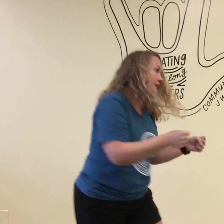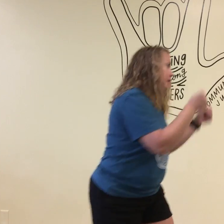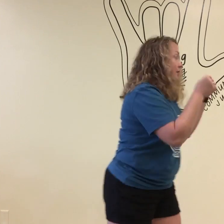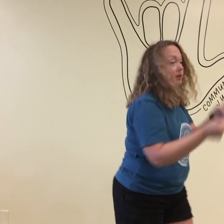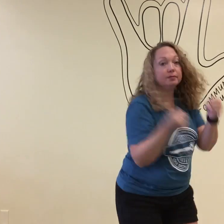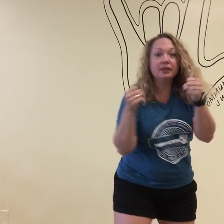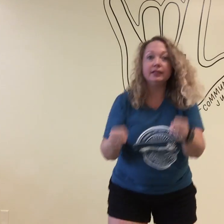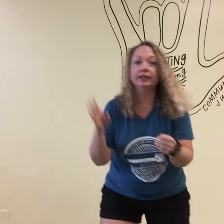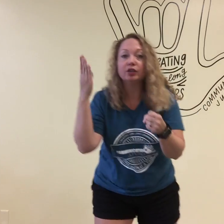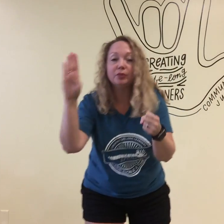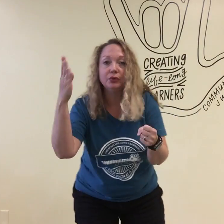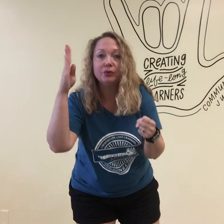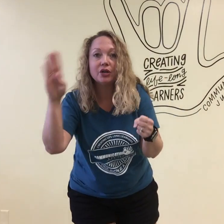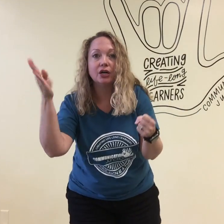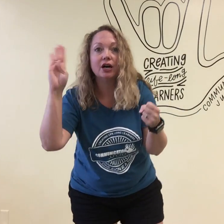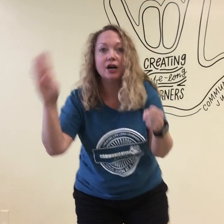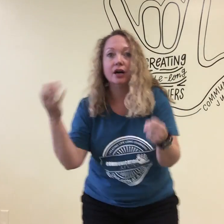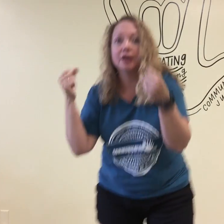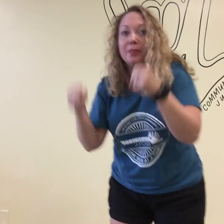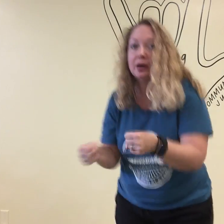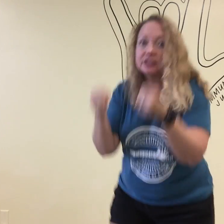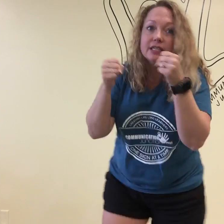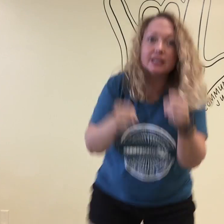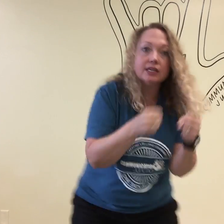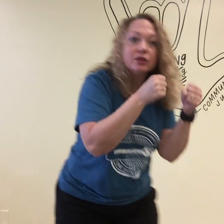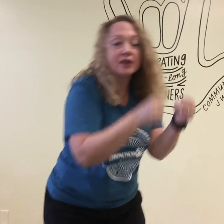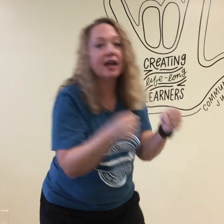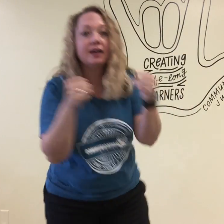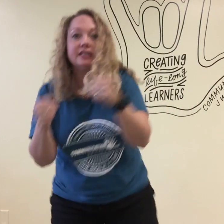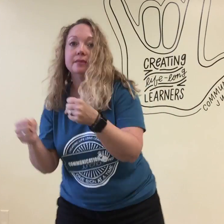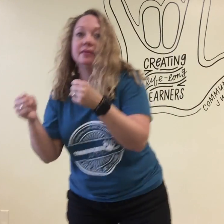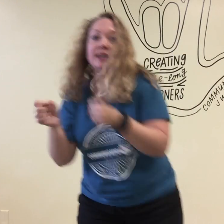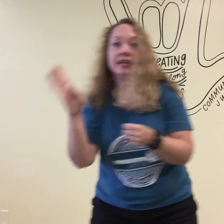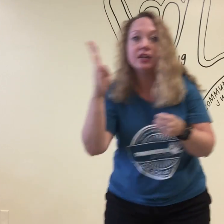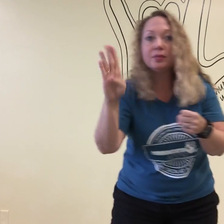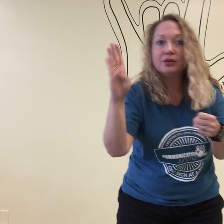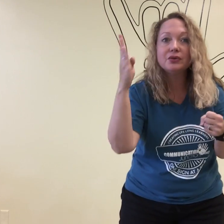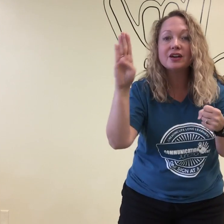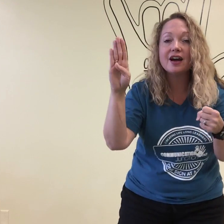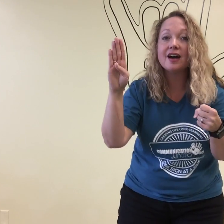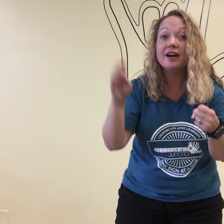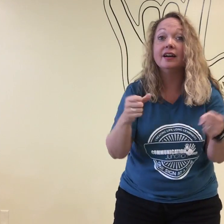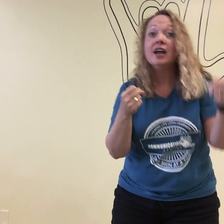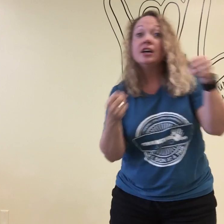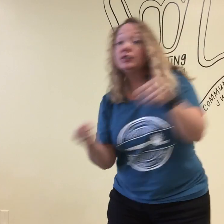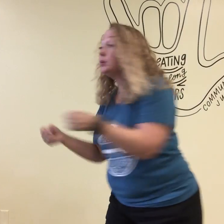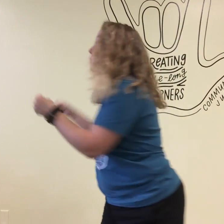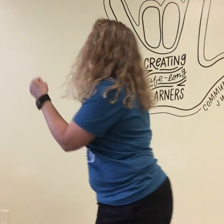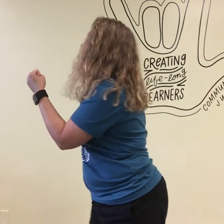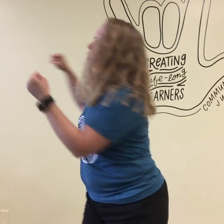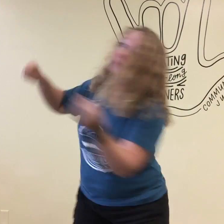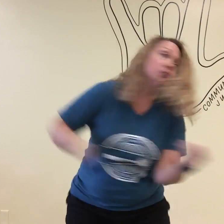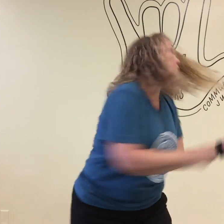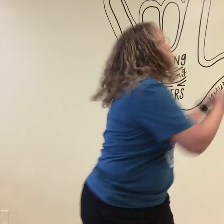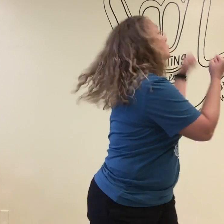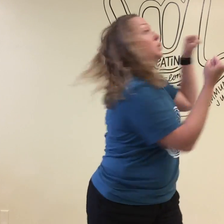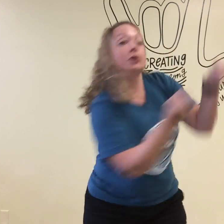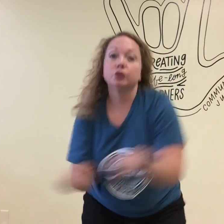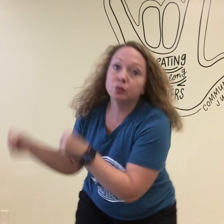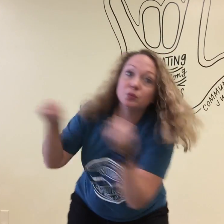around in my little blue car, bouncing around in my little blue car, zoom, zoom, zoom,